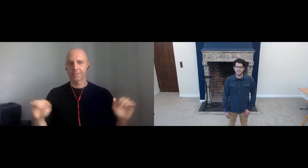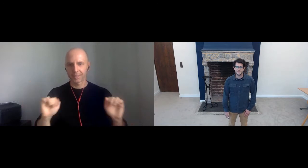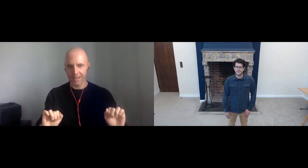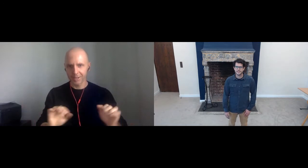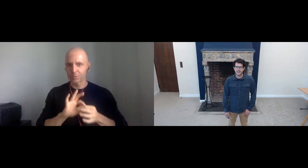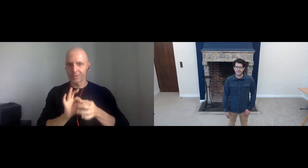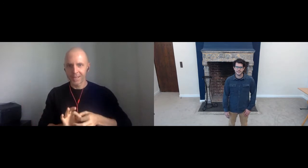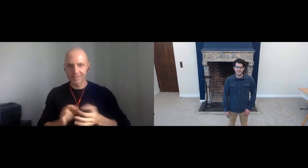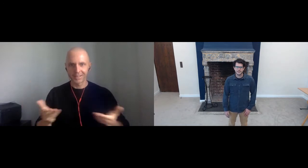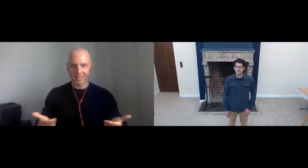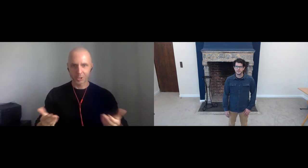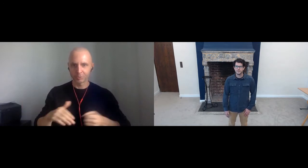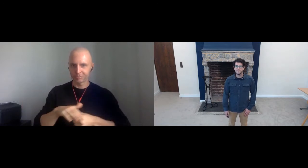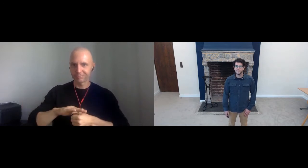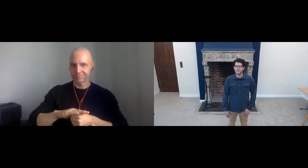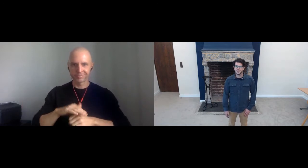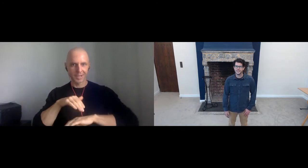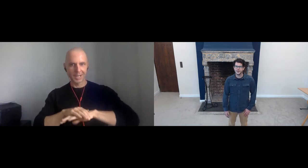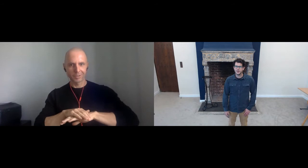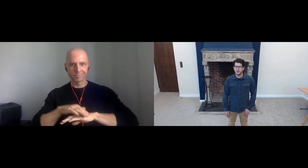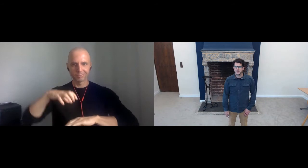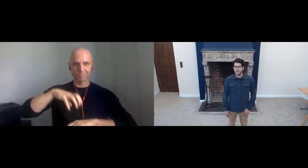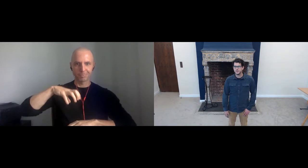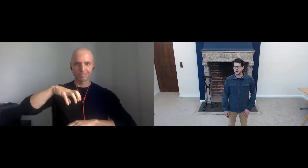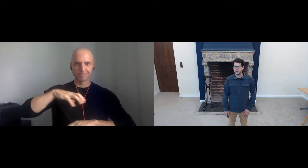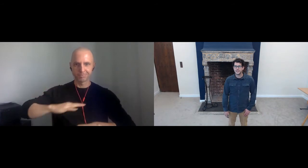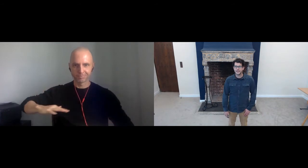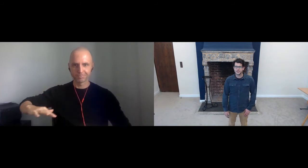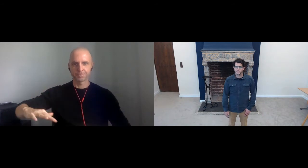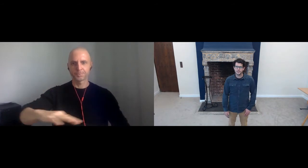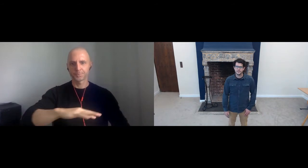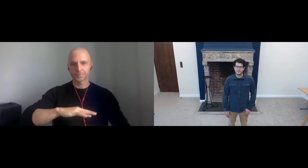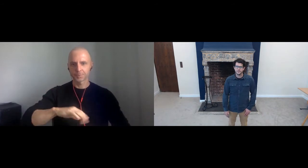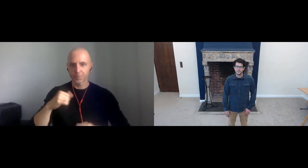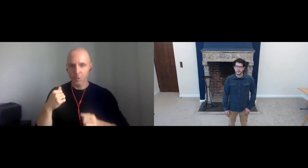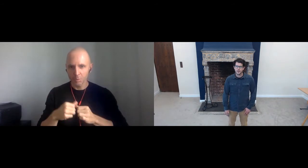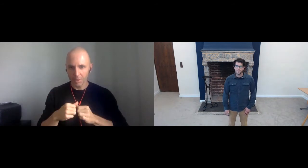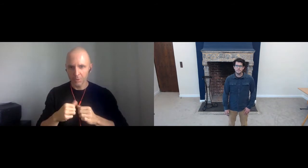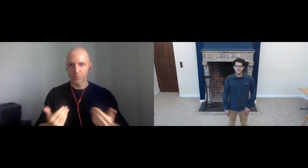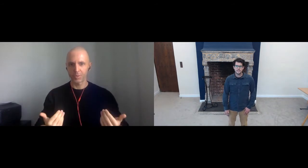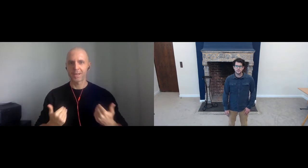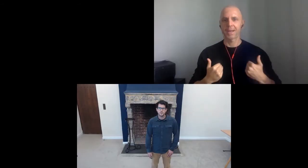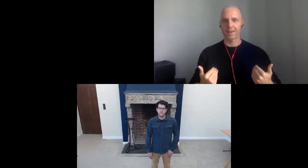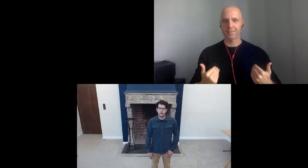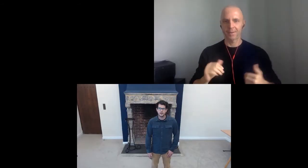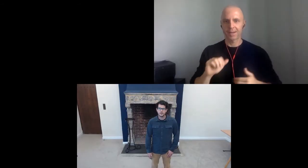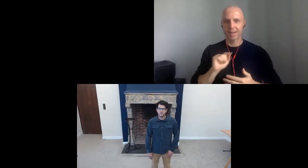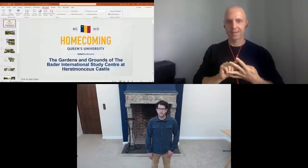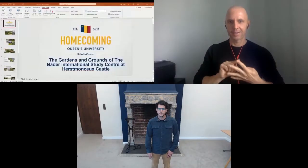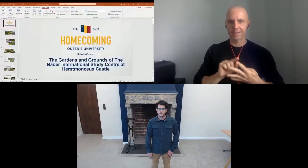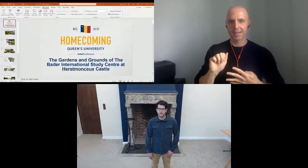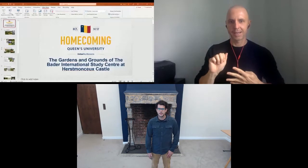Firstly, the estate. So we can remember what's here. We've got the ancient woodland, medieval deer